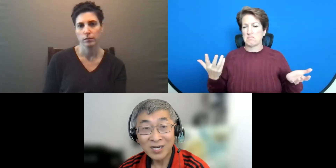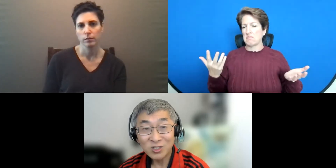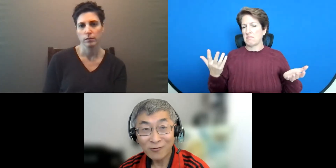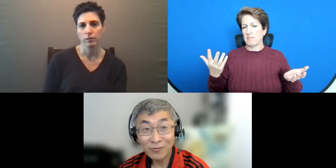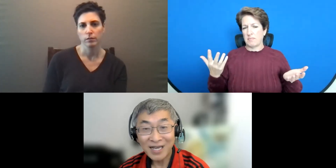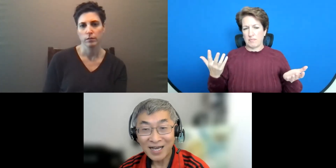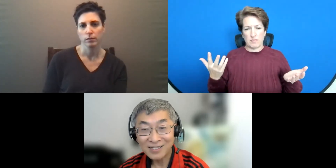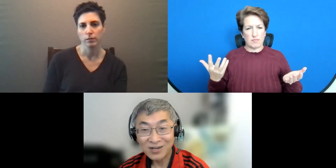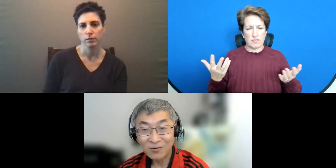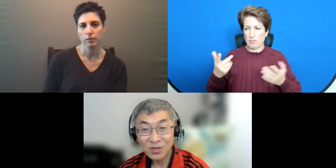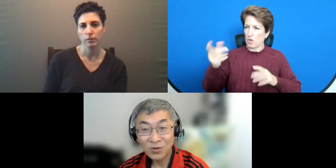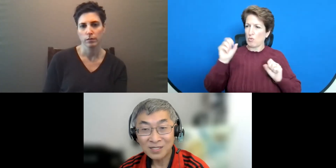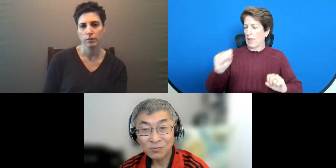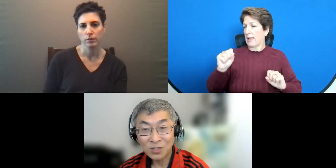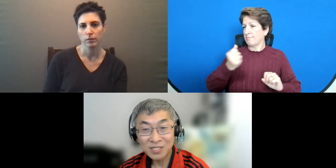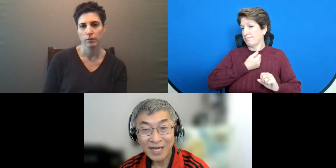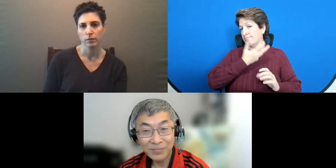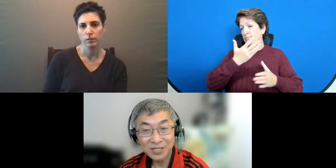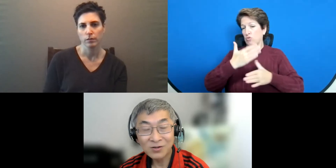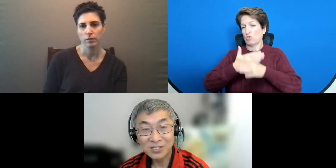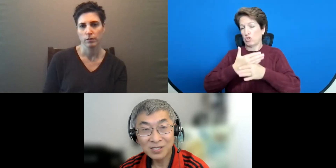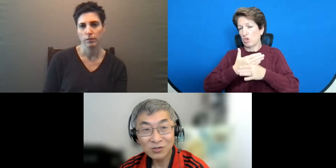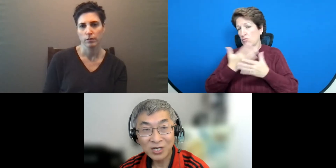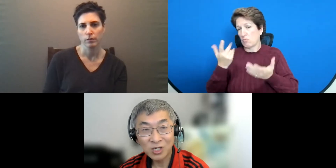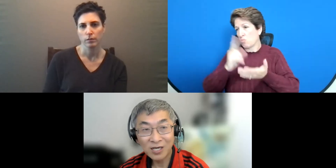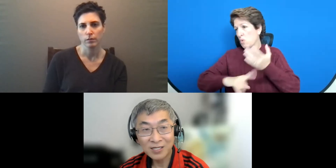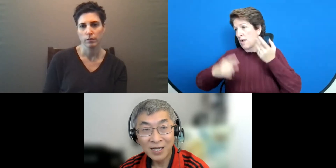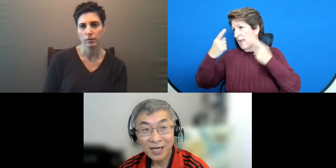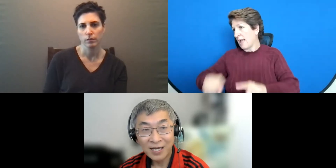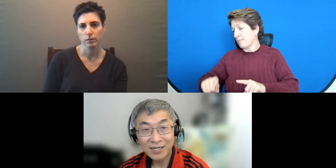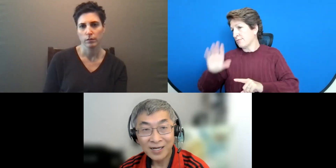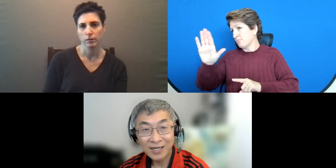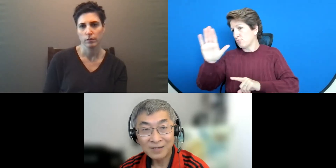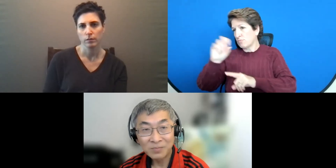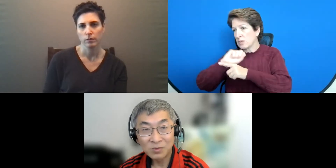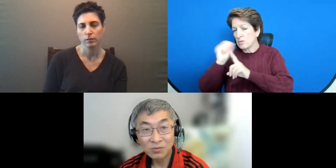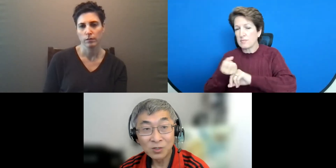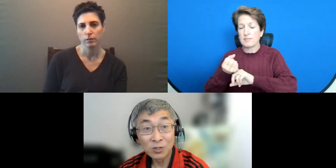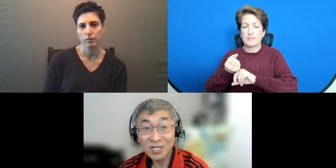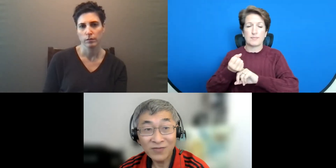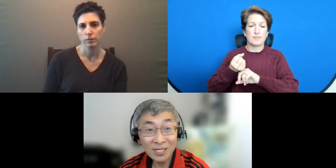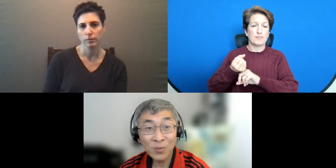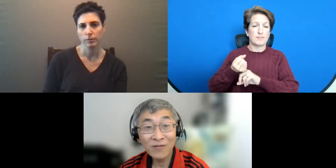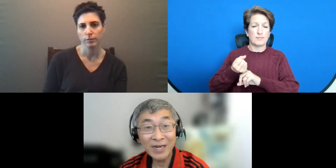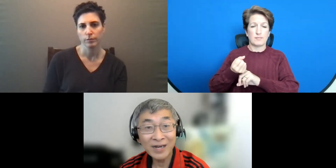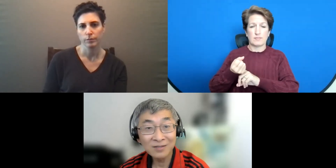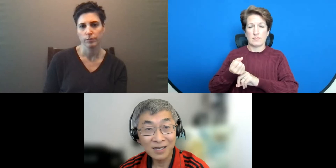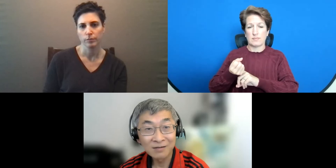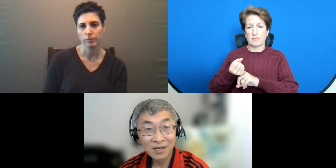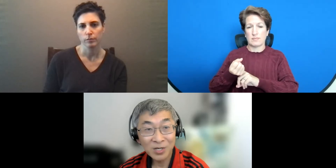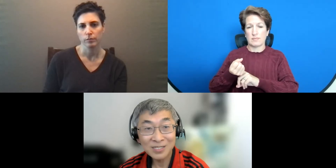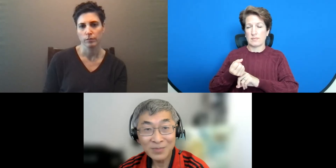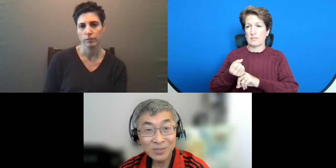you can share with us, you know, what's happened during the situation, and you don't even need to provide an